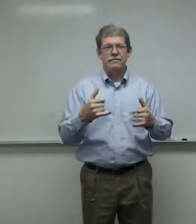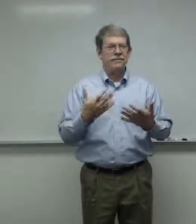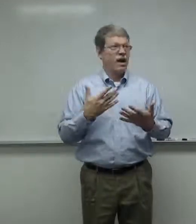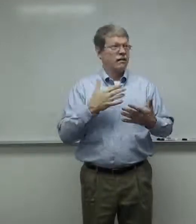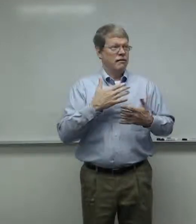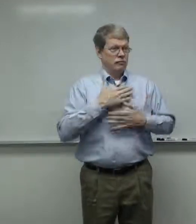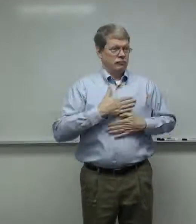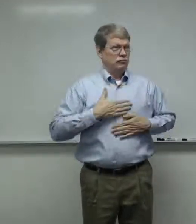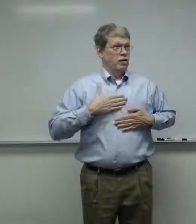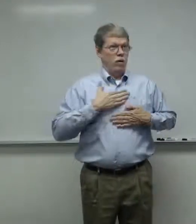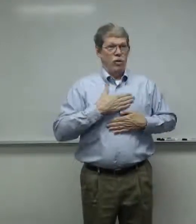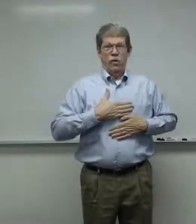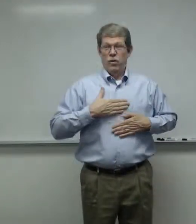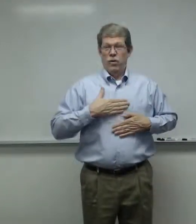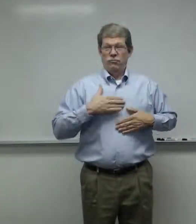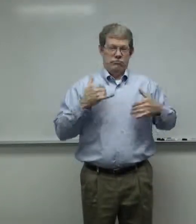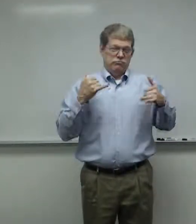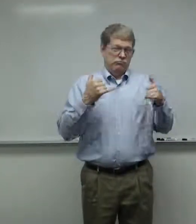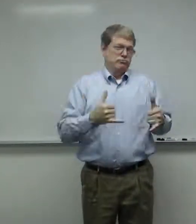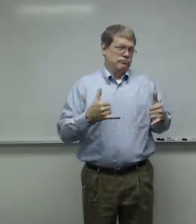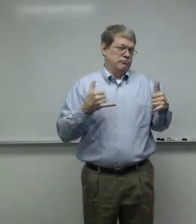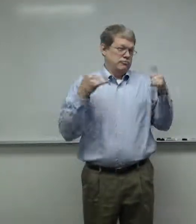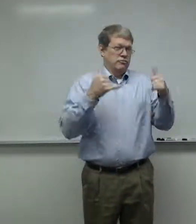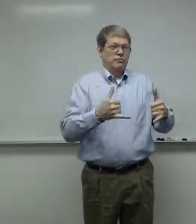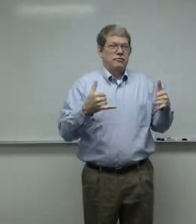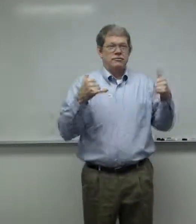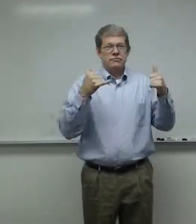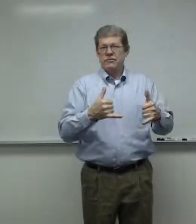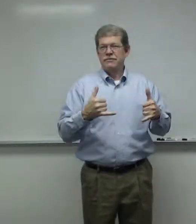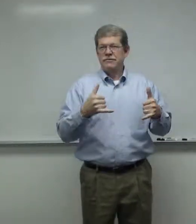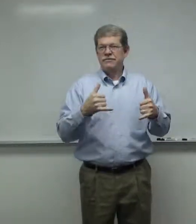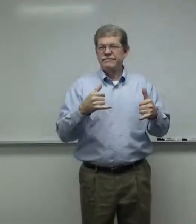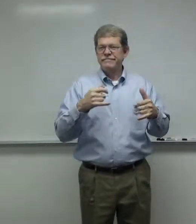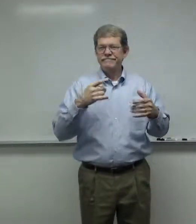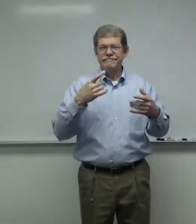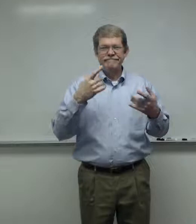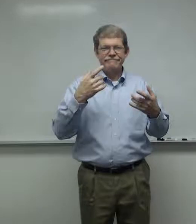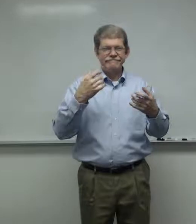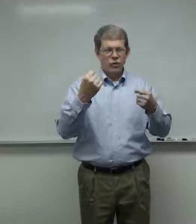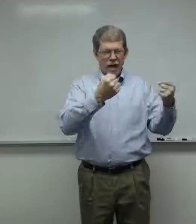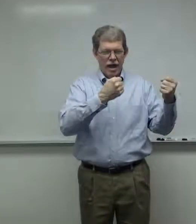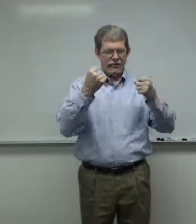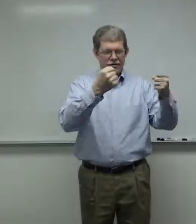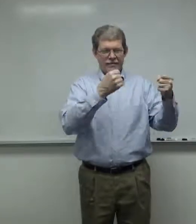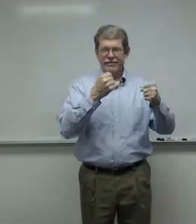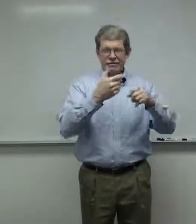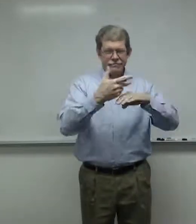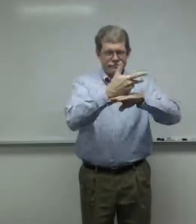So if you're just enjoying it, if you're just out there having a good time,